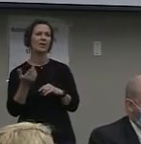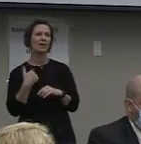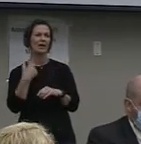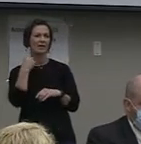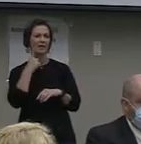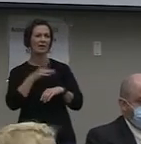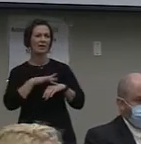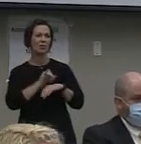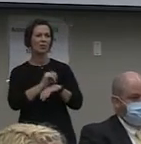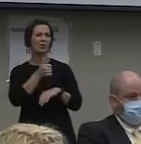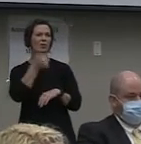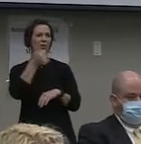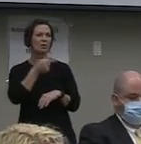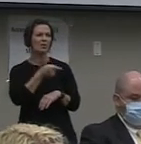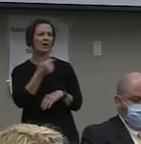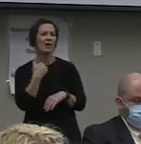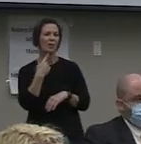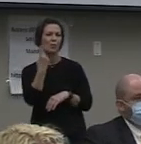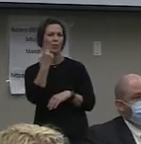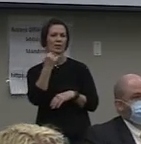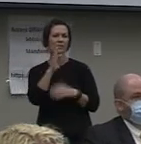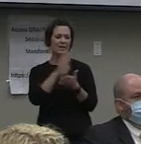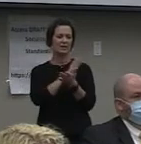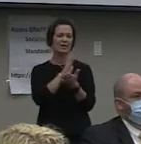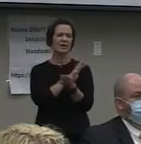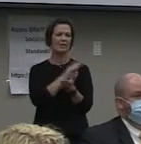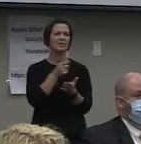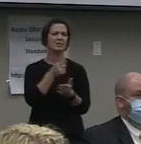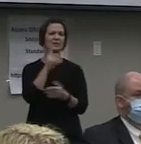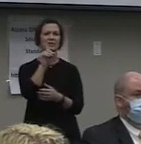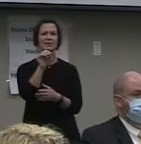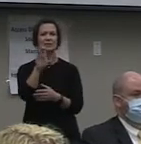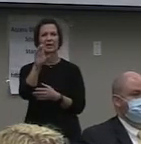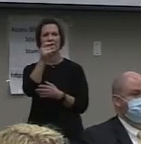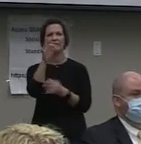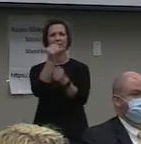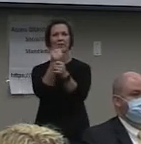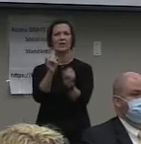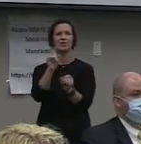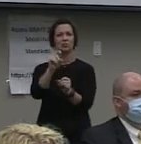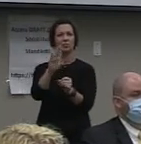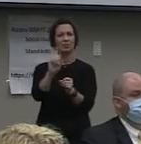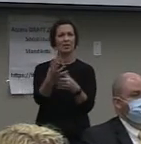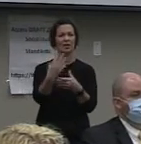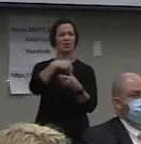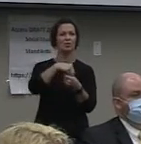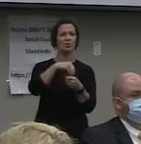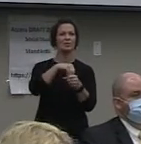there was mentioned the founding documents, and I think the Declaration of Independence should be included among those